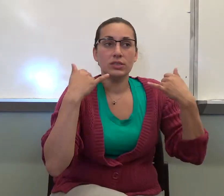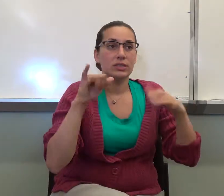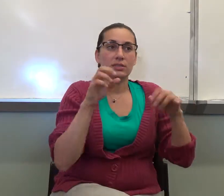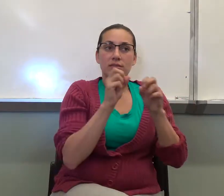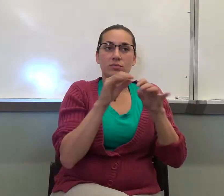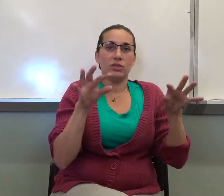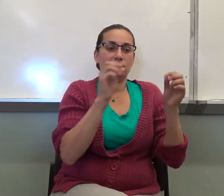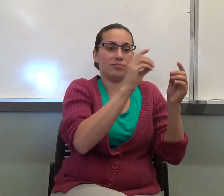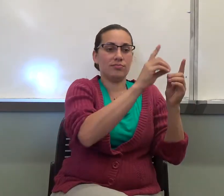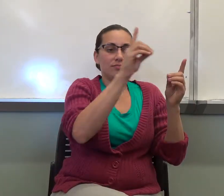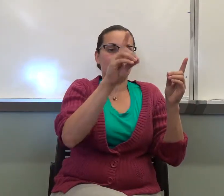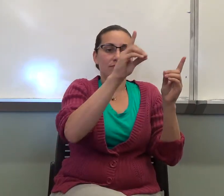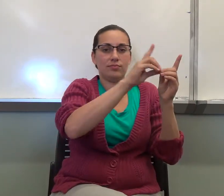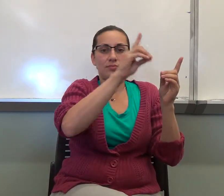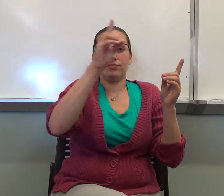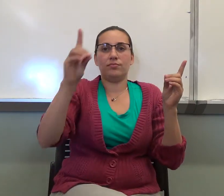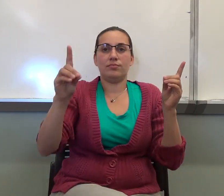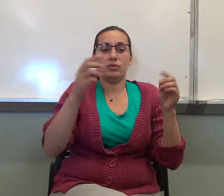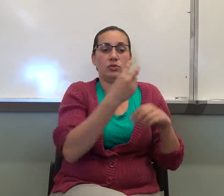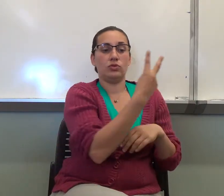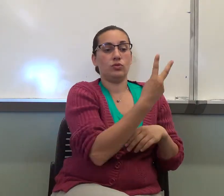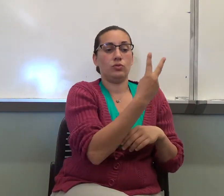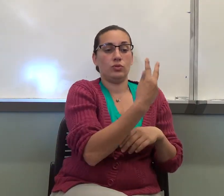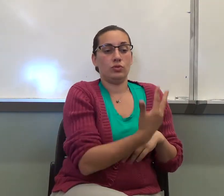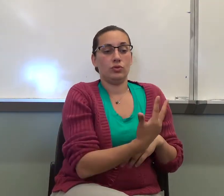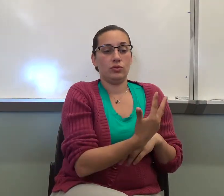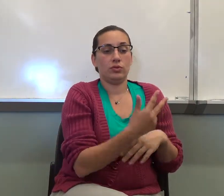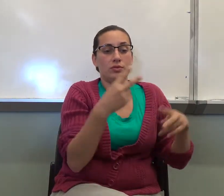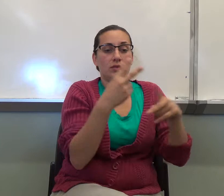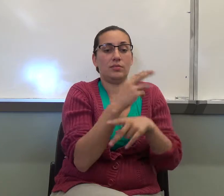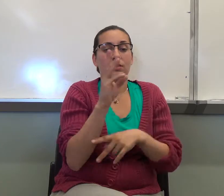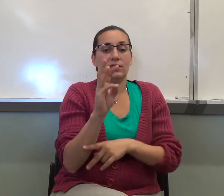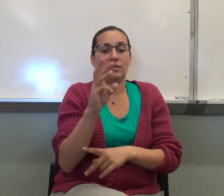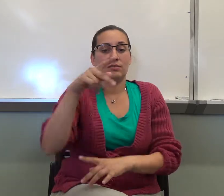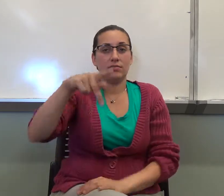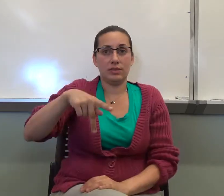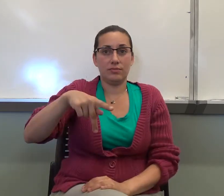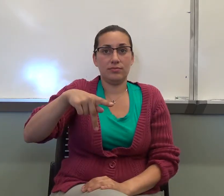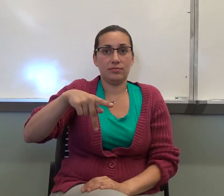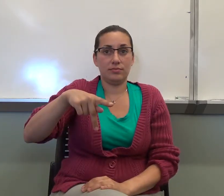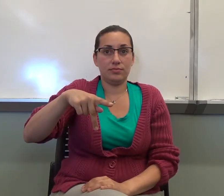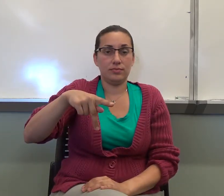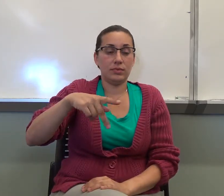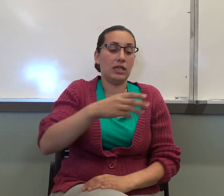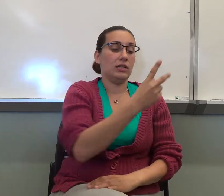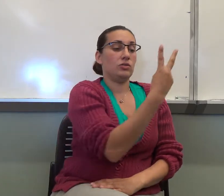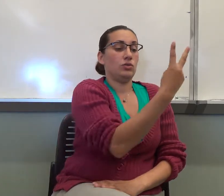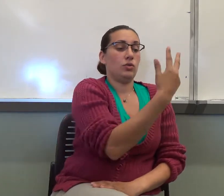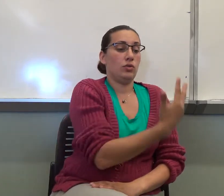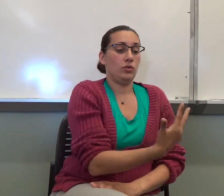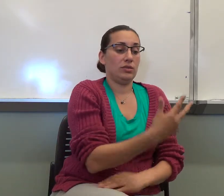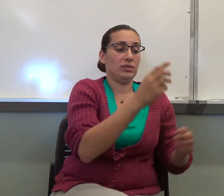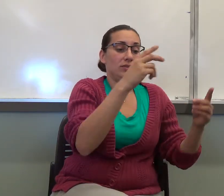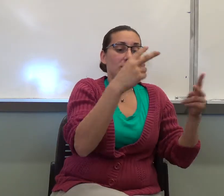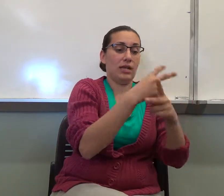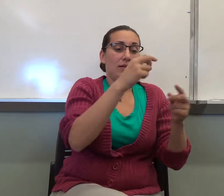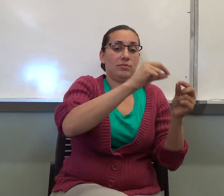That's 2 thirds times 6b. I'll write it like that. And 2 thirds times 1/4.